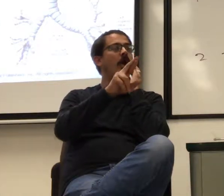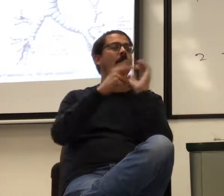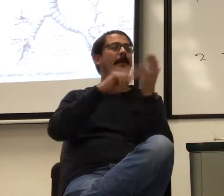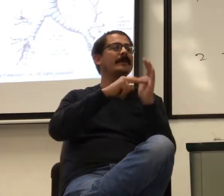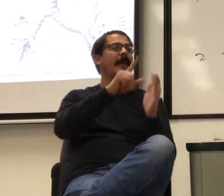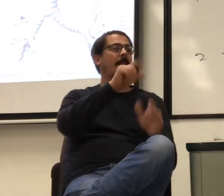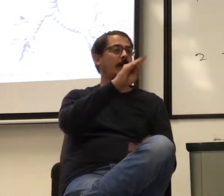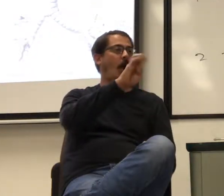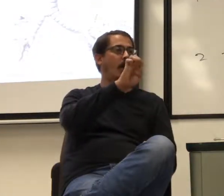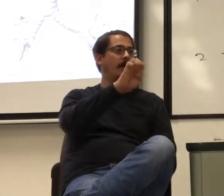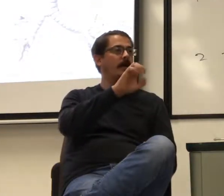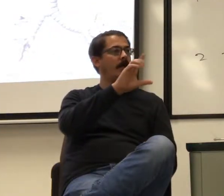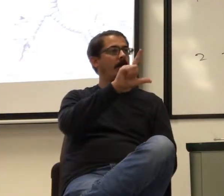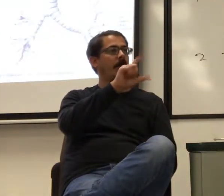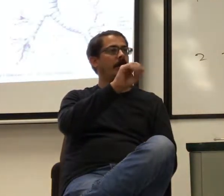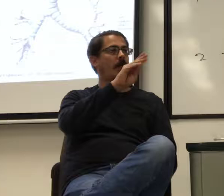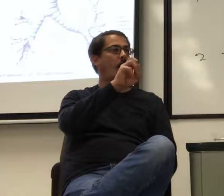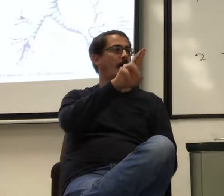You got 2